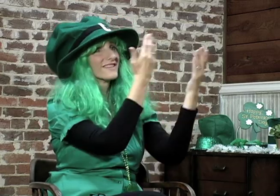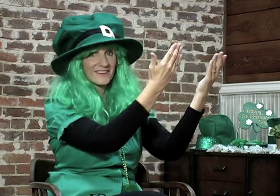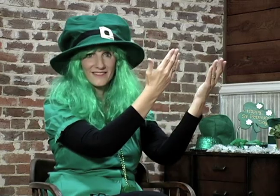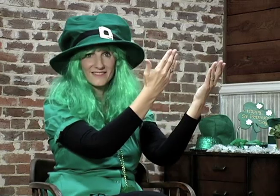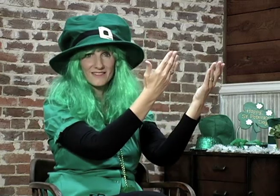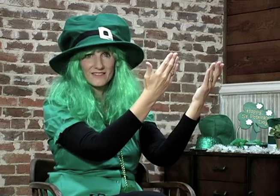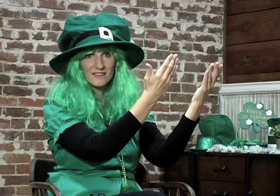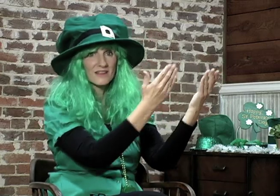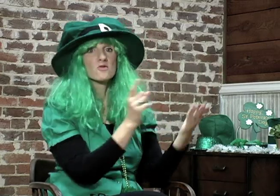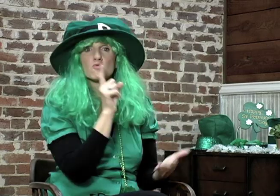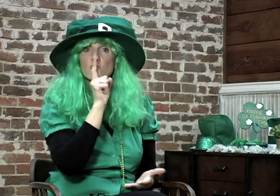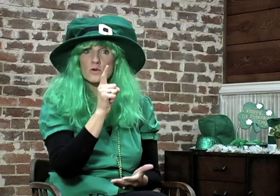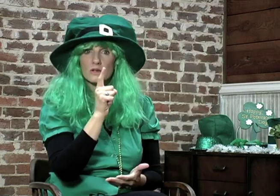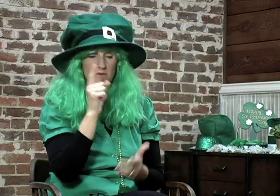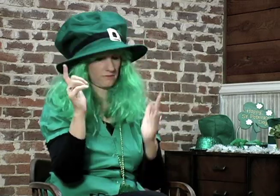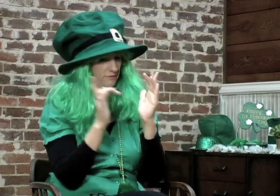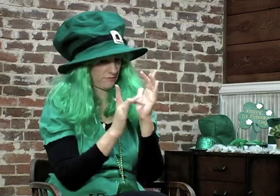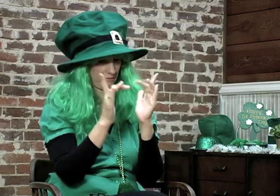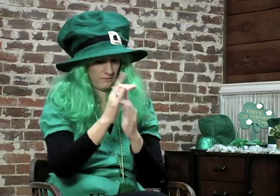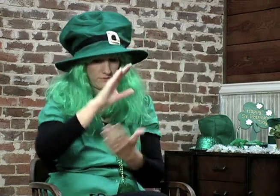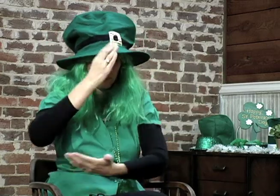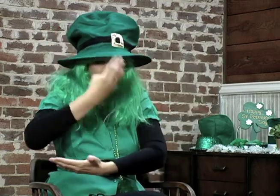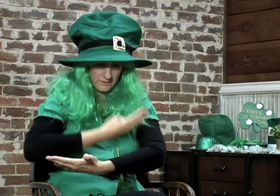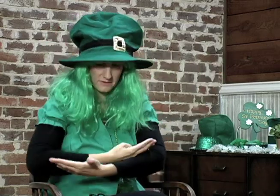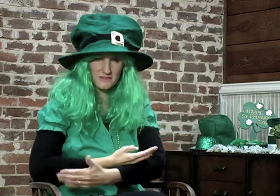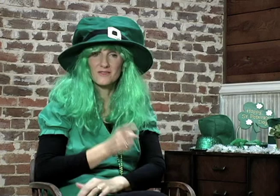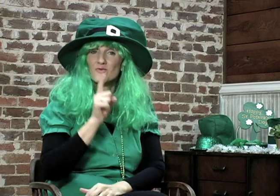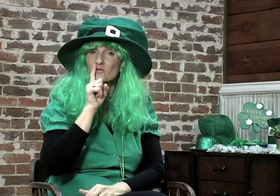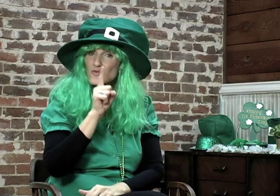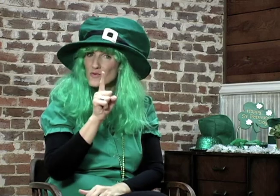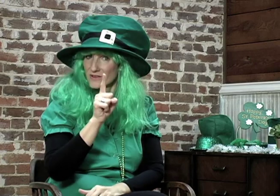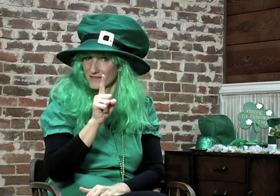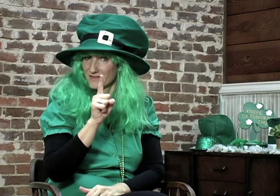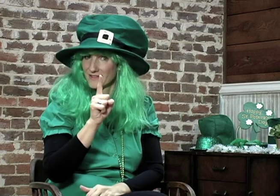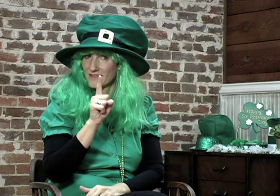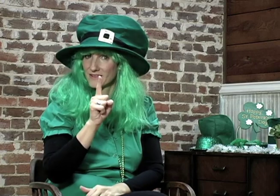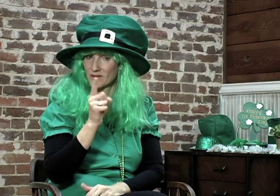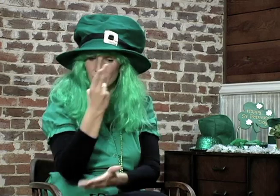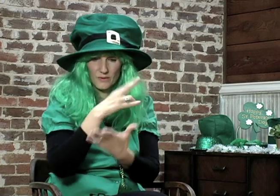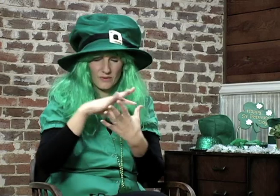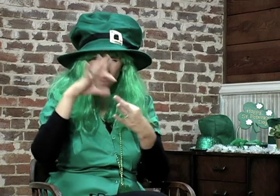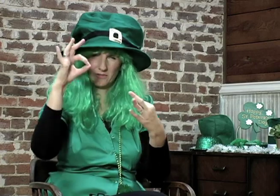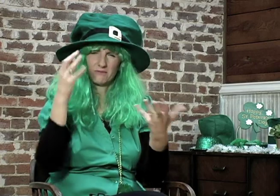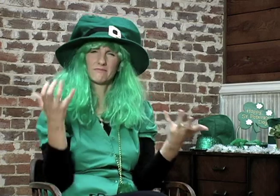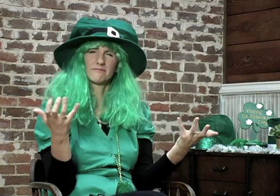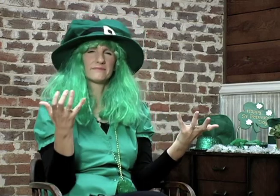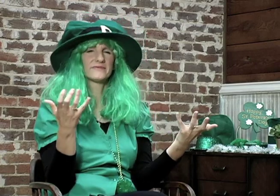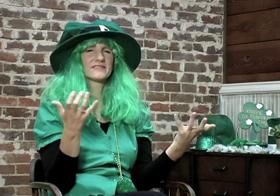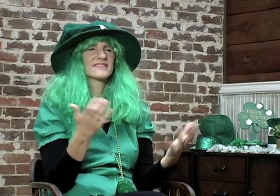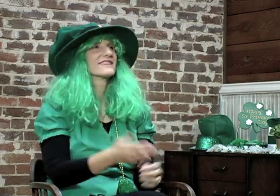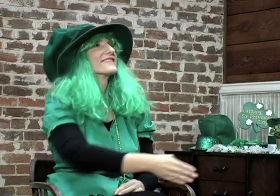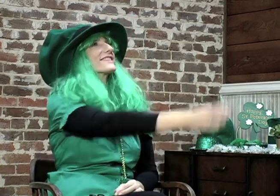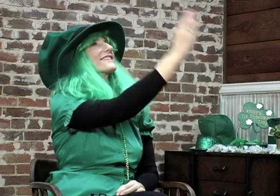Truly, God is God. And truly, God is the Son, Jesus. And there's the Holy